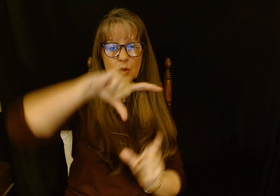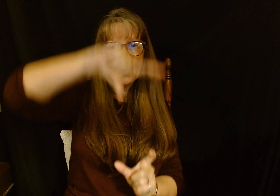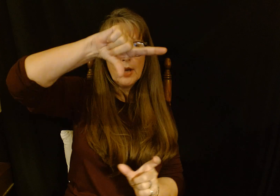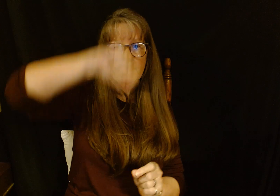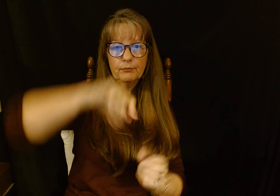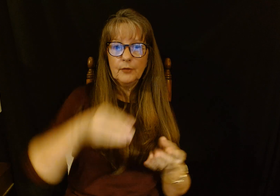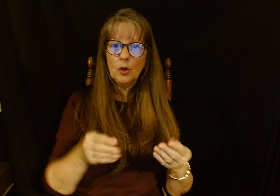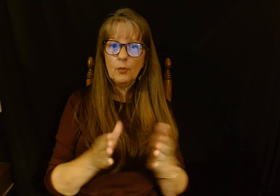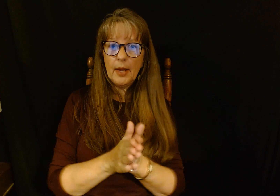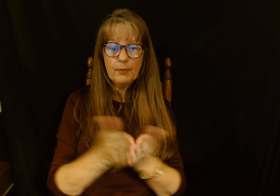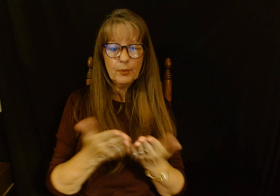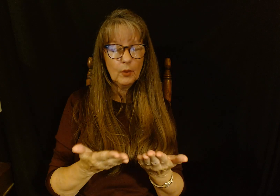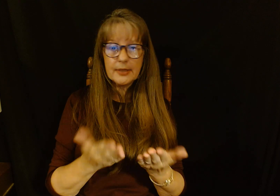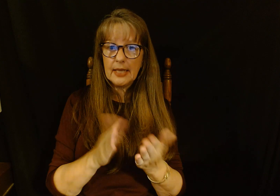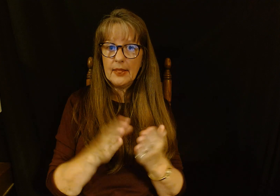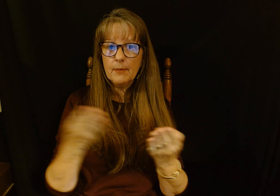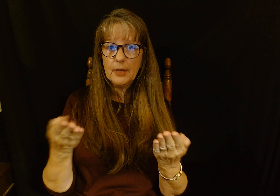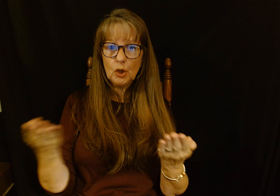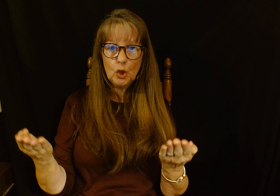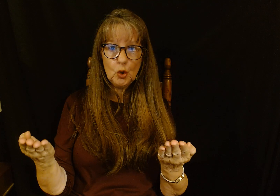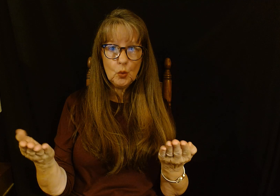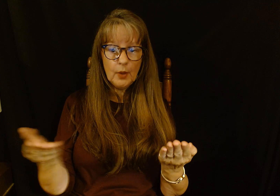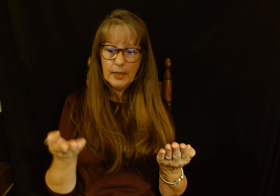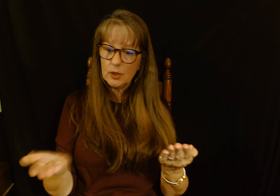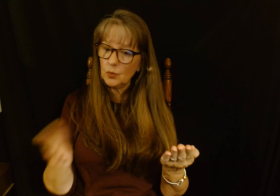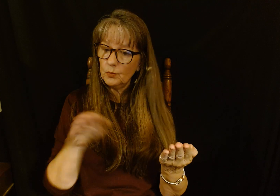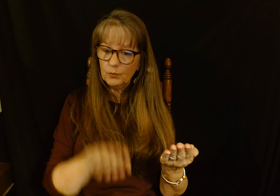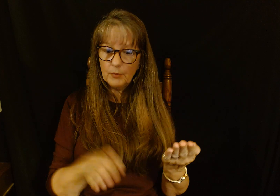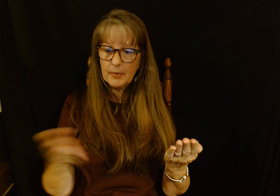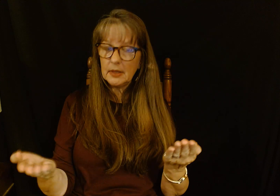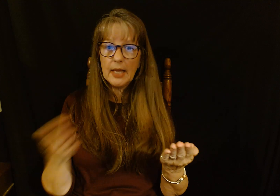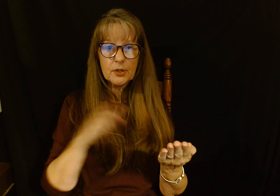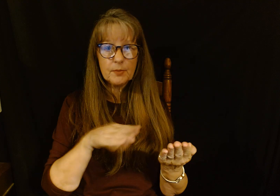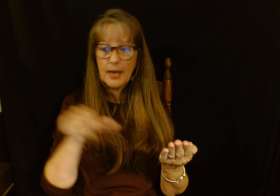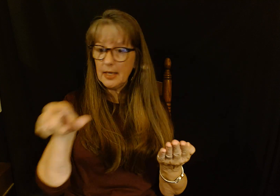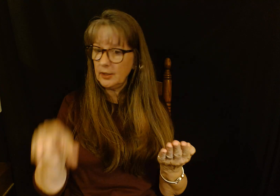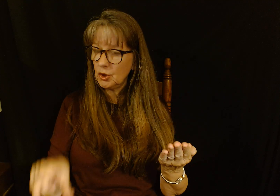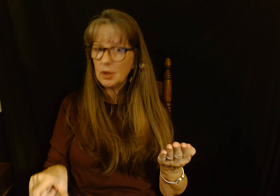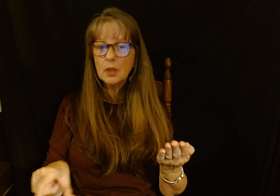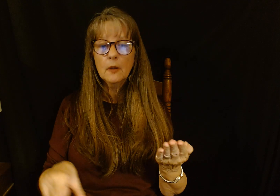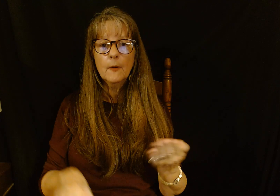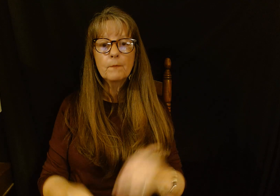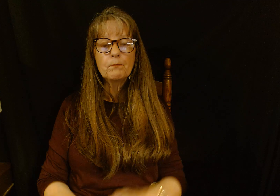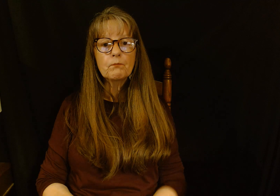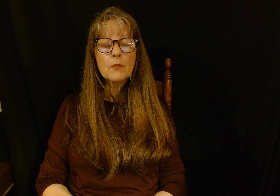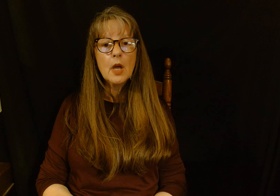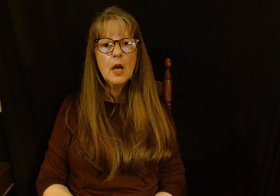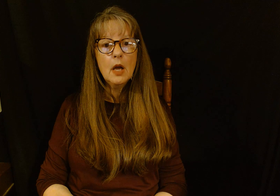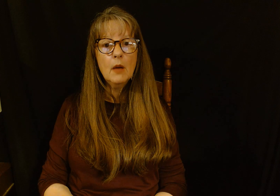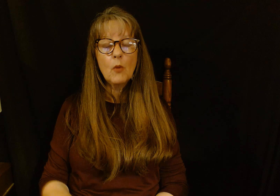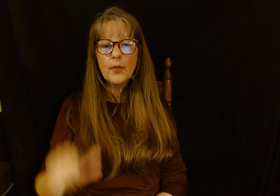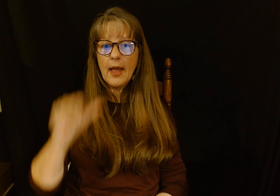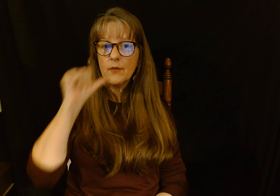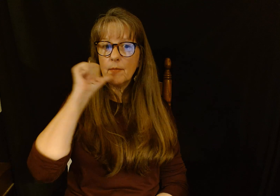one, paper, or it's in the menu and it's maybe the last page. Or they have a